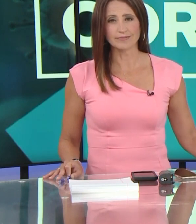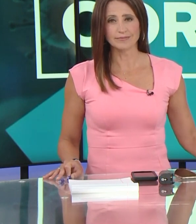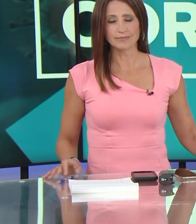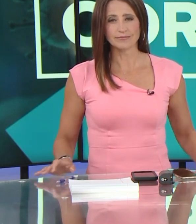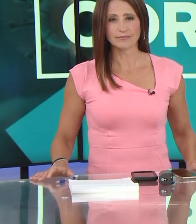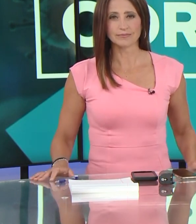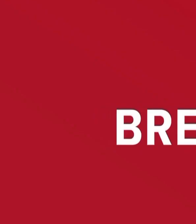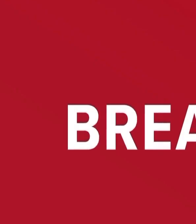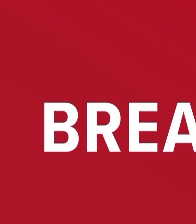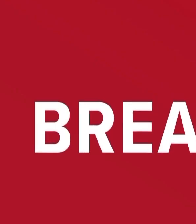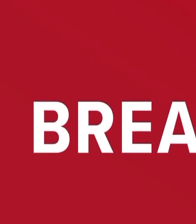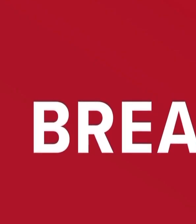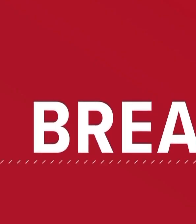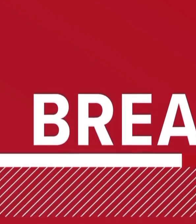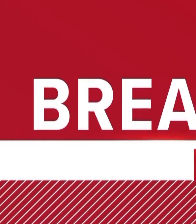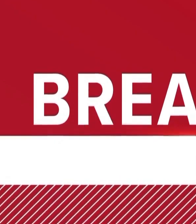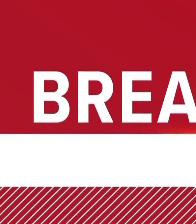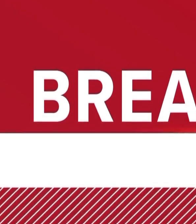tonight.